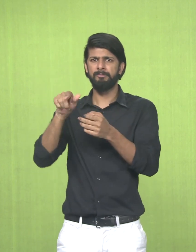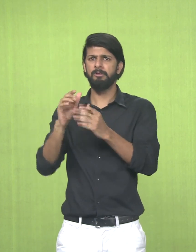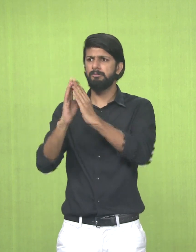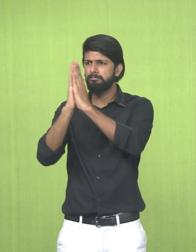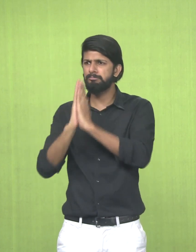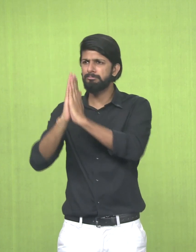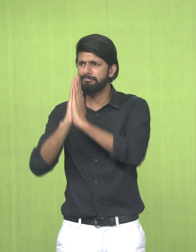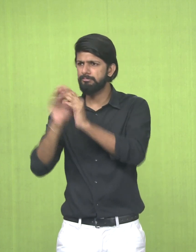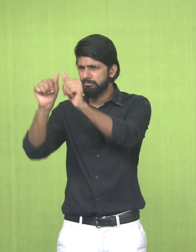believe in idol worship.